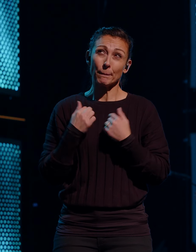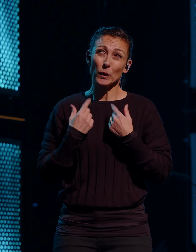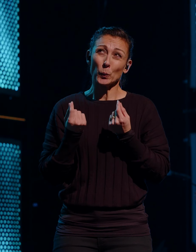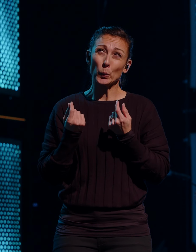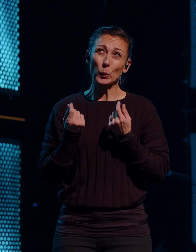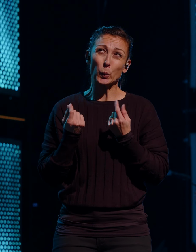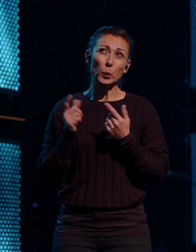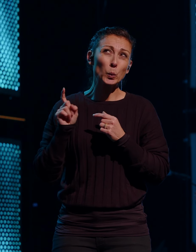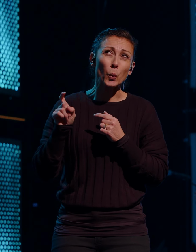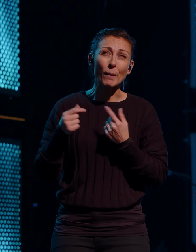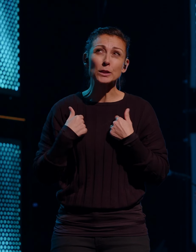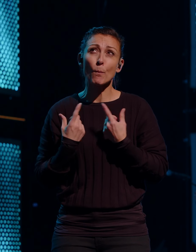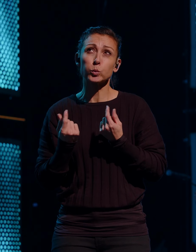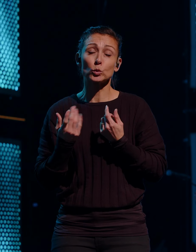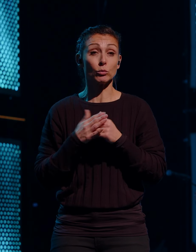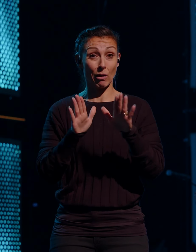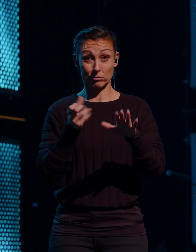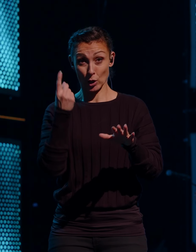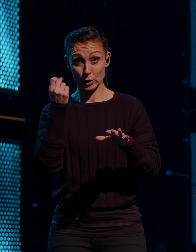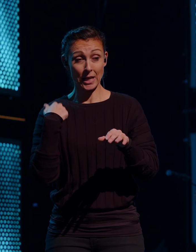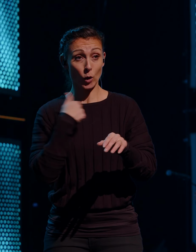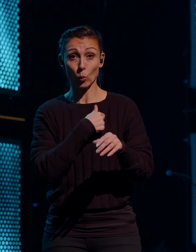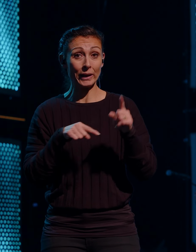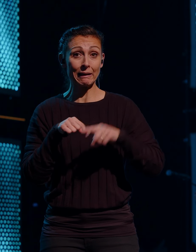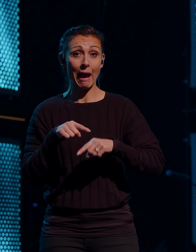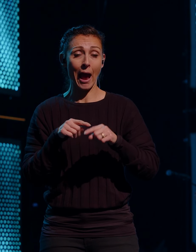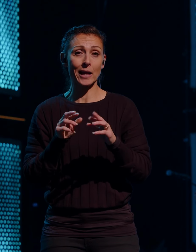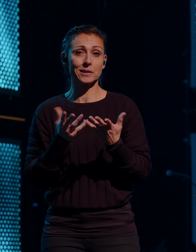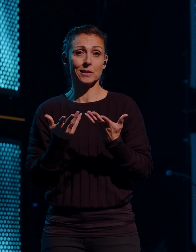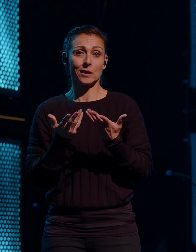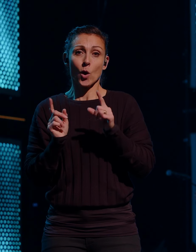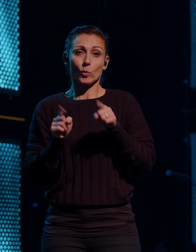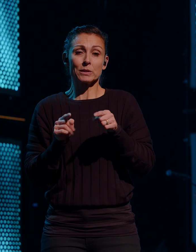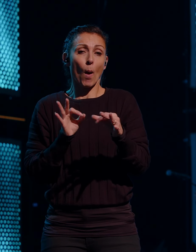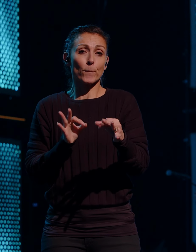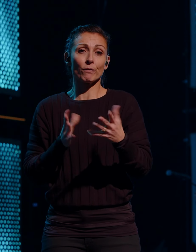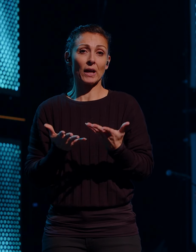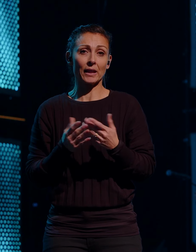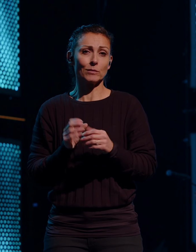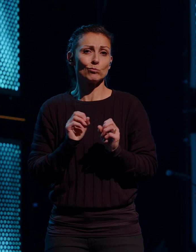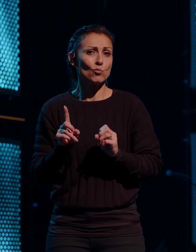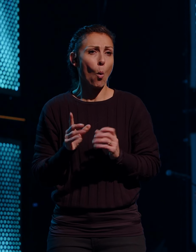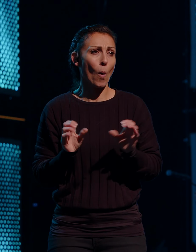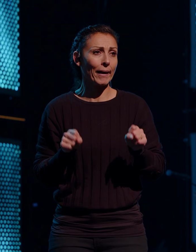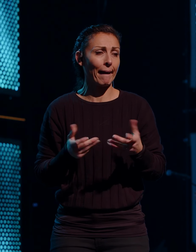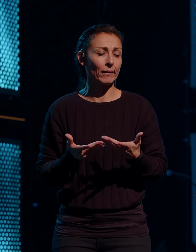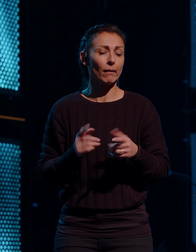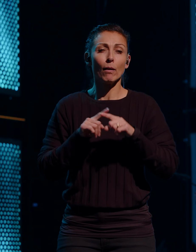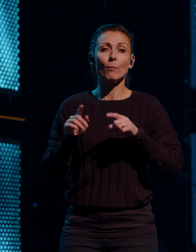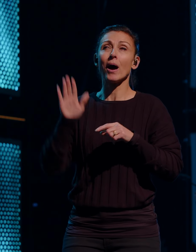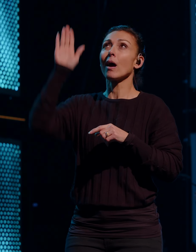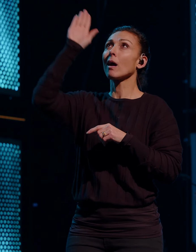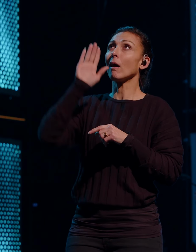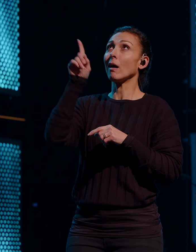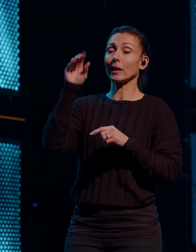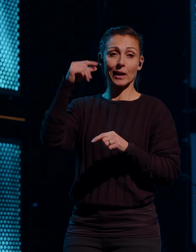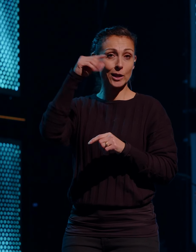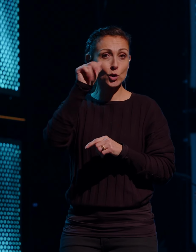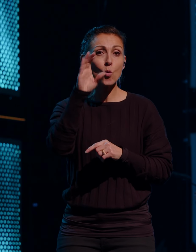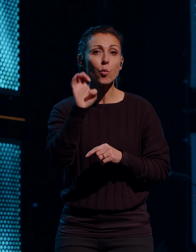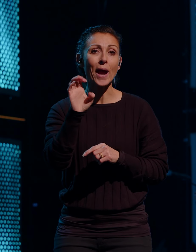respond perfectly. Nobody ever does. But praise God that his grace is bigger than we can handle